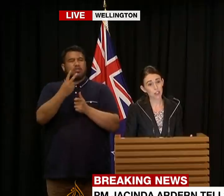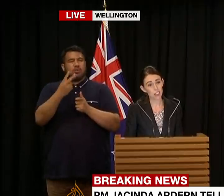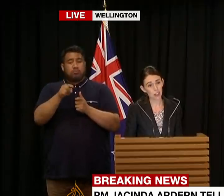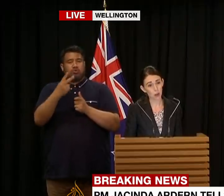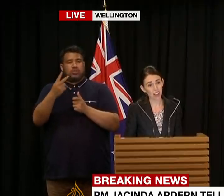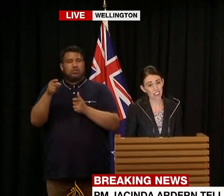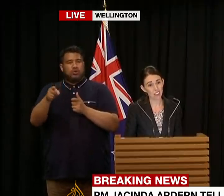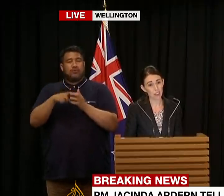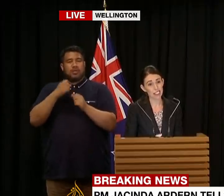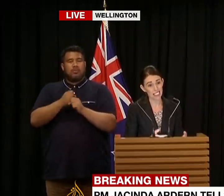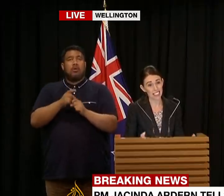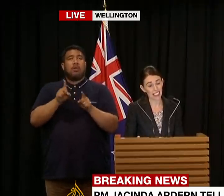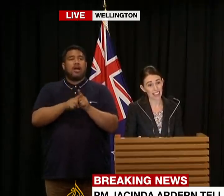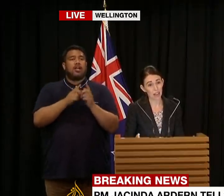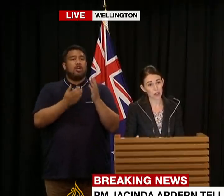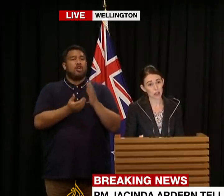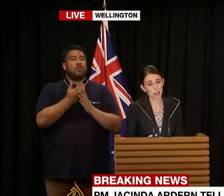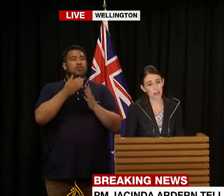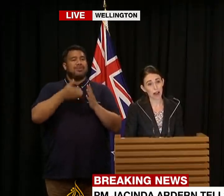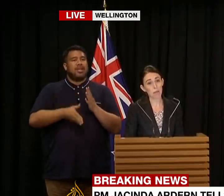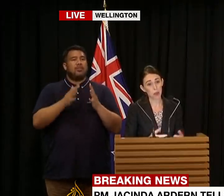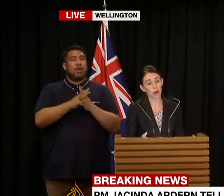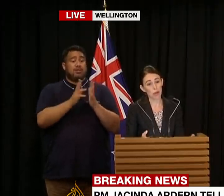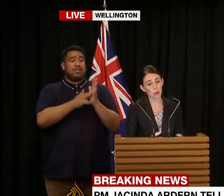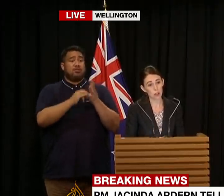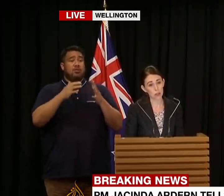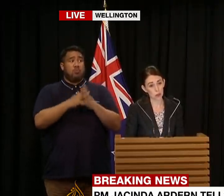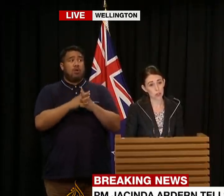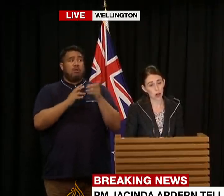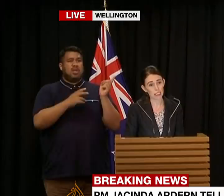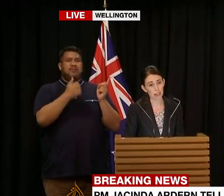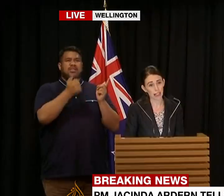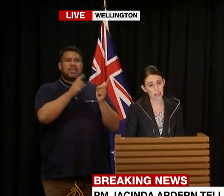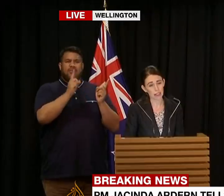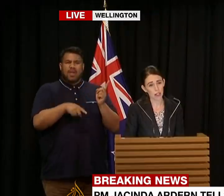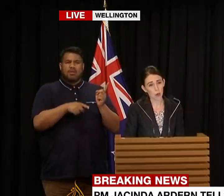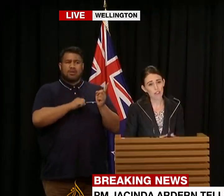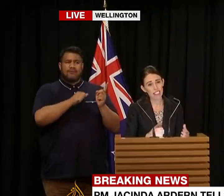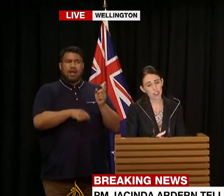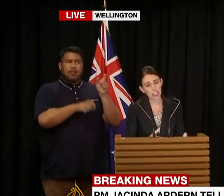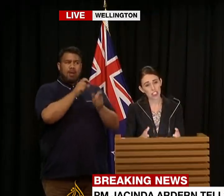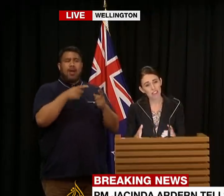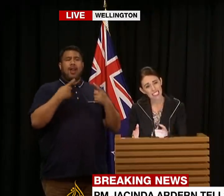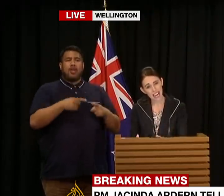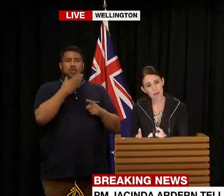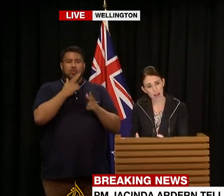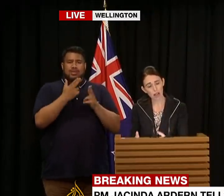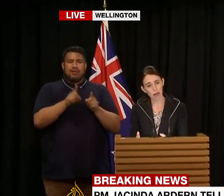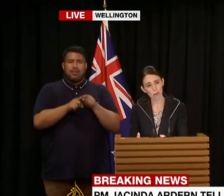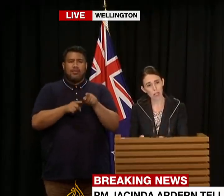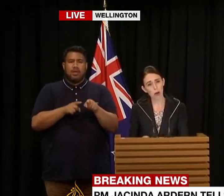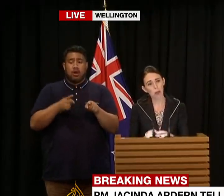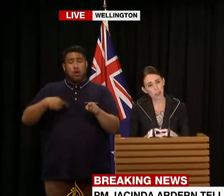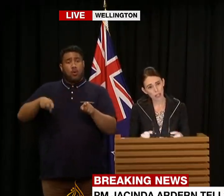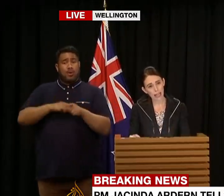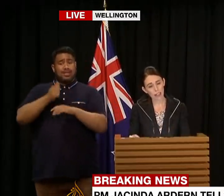In fact, in New South Wales, there are 16,000 farmers who are able to use those kinds of guns. We've essentially achieved the same